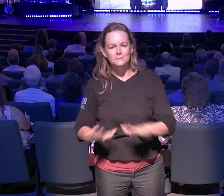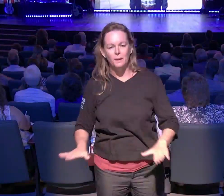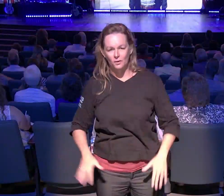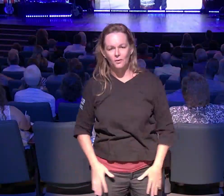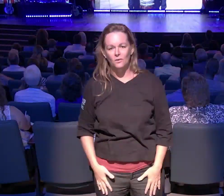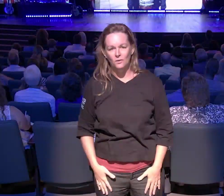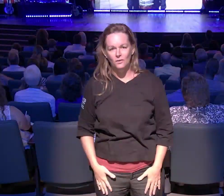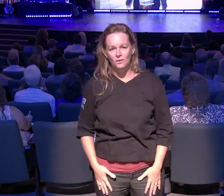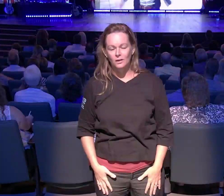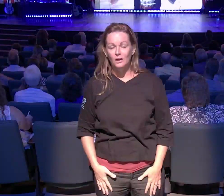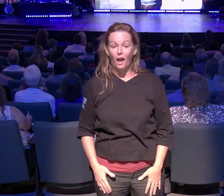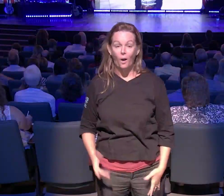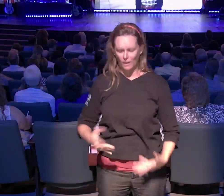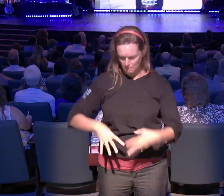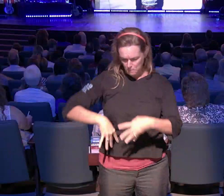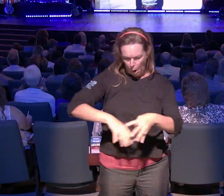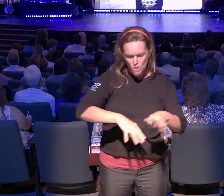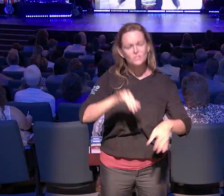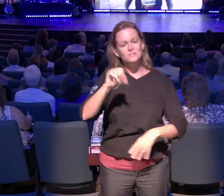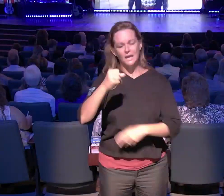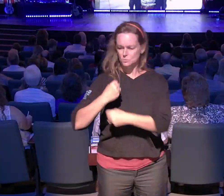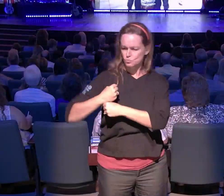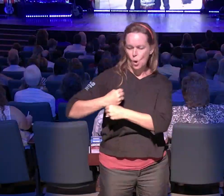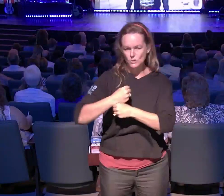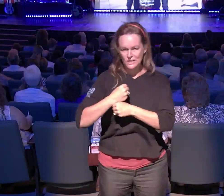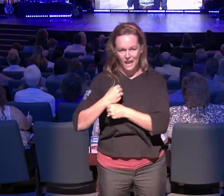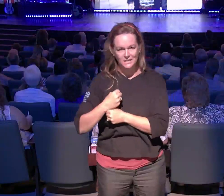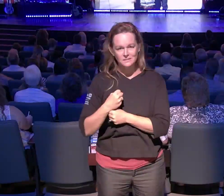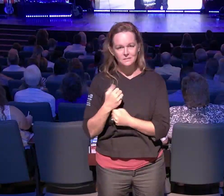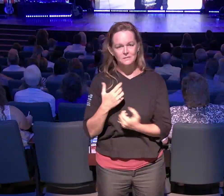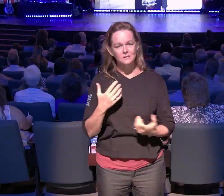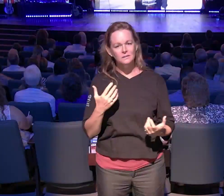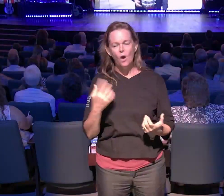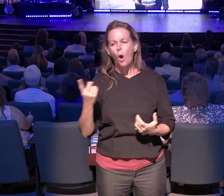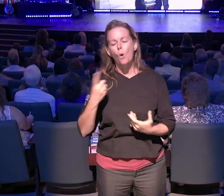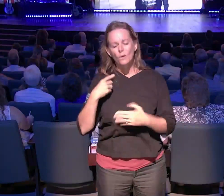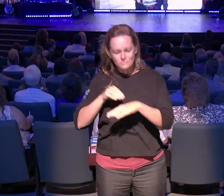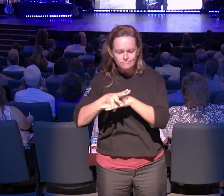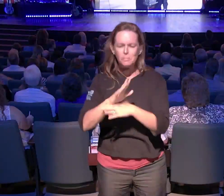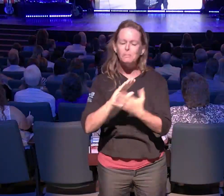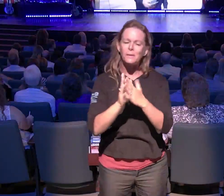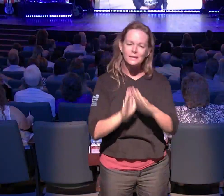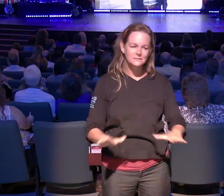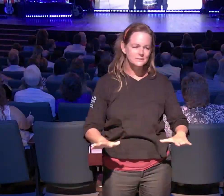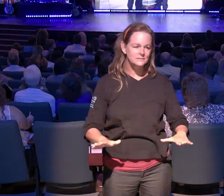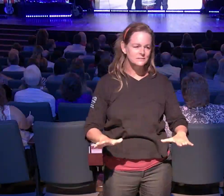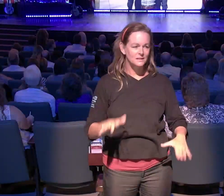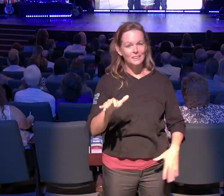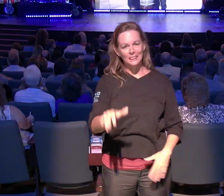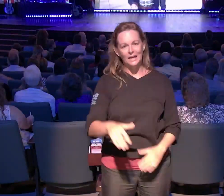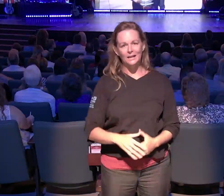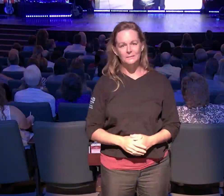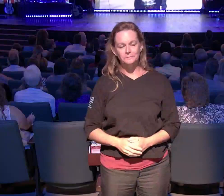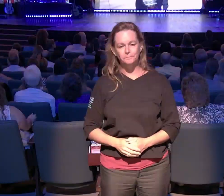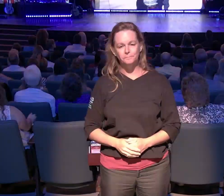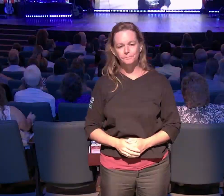peacemaker. Yes, he led marches and protests around our country, but he was always resolved to do it peacefully. Martin Luther King actually